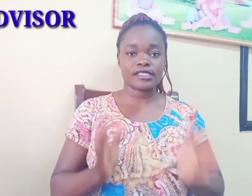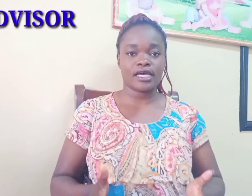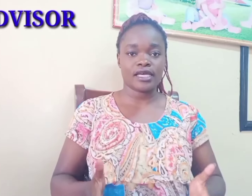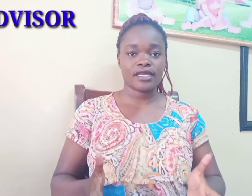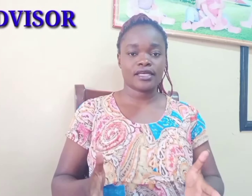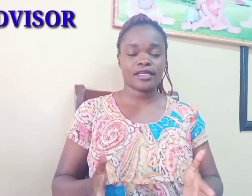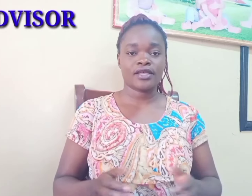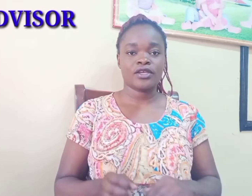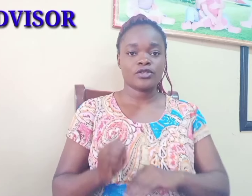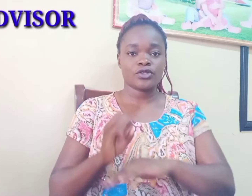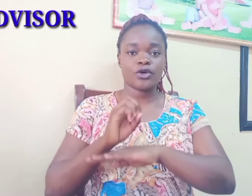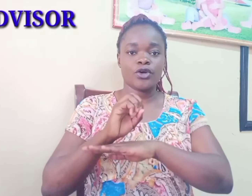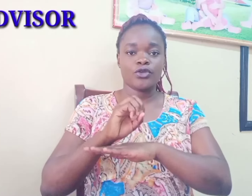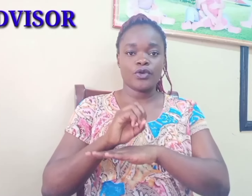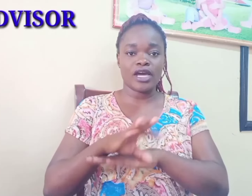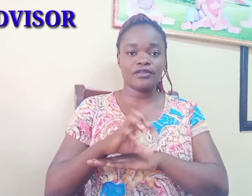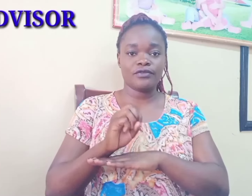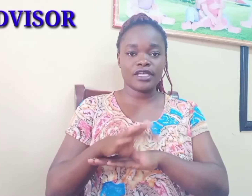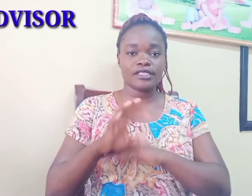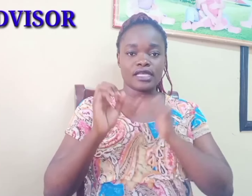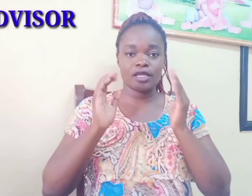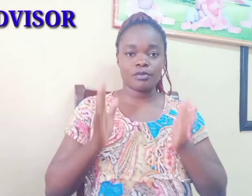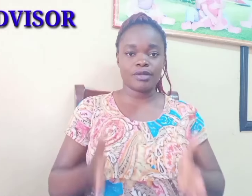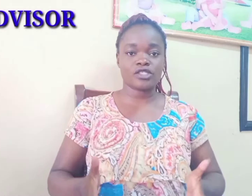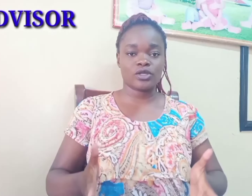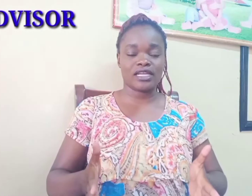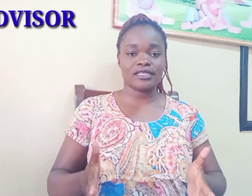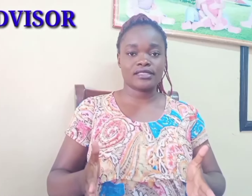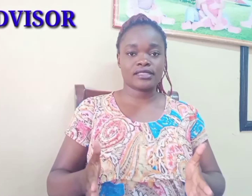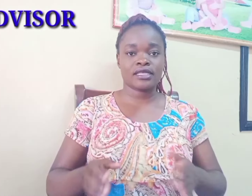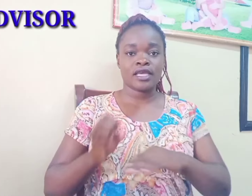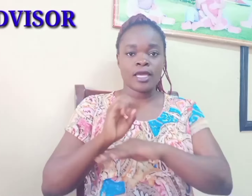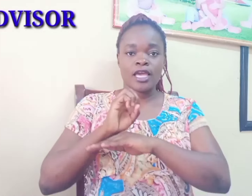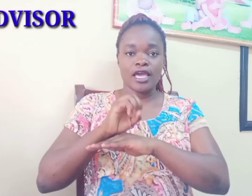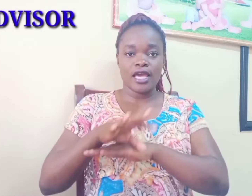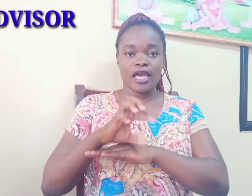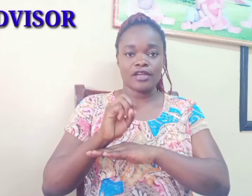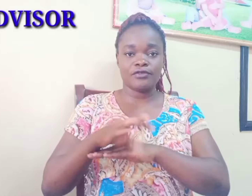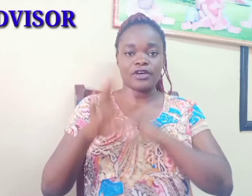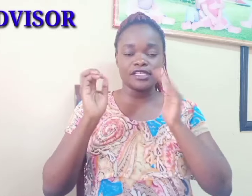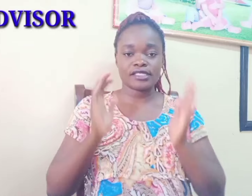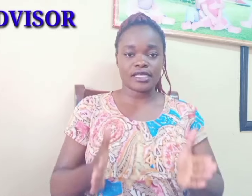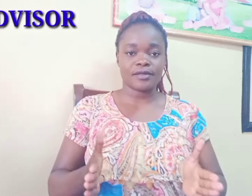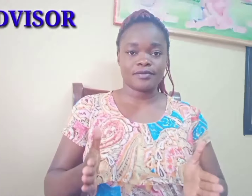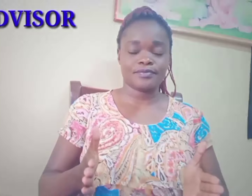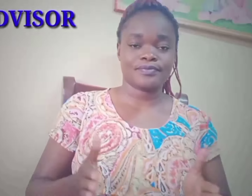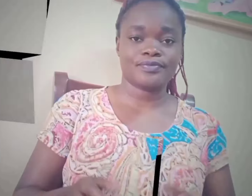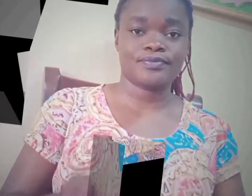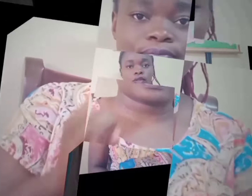advisor. So you advise and personalize. Advisor.